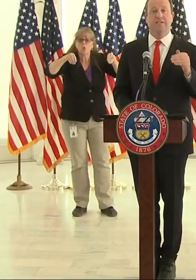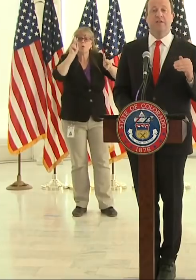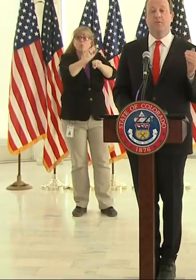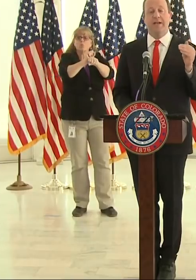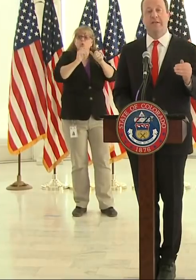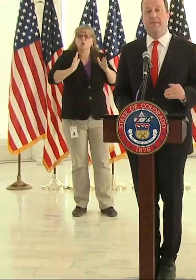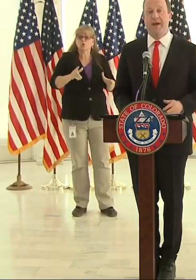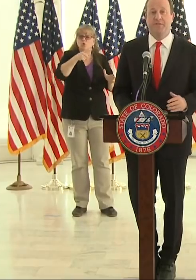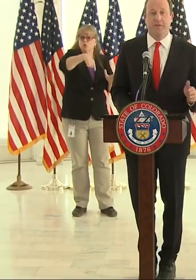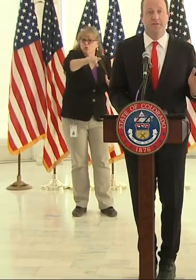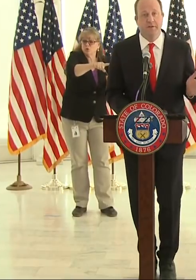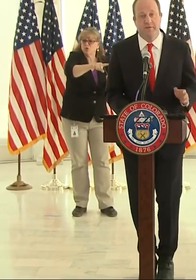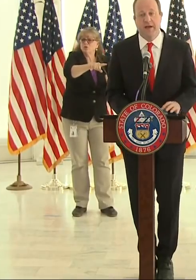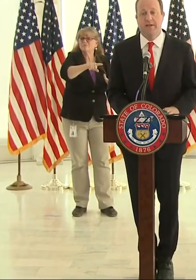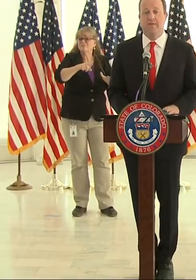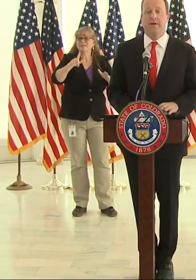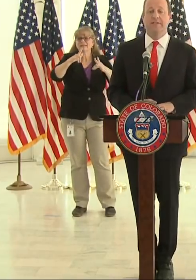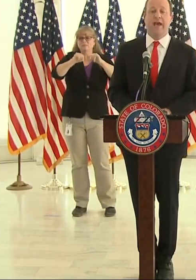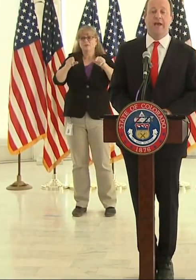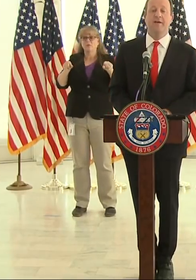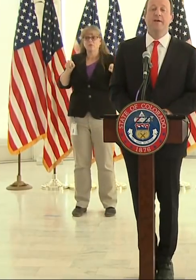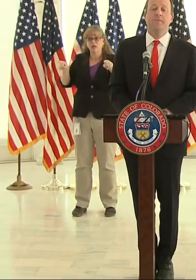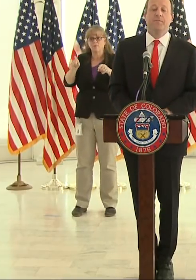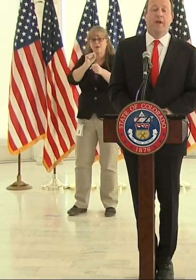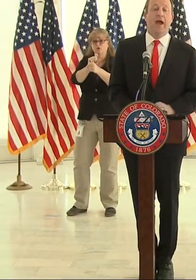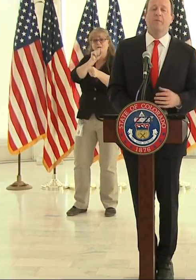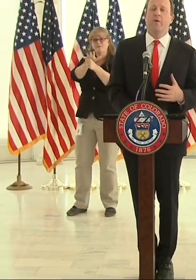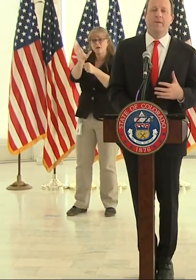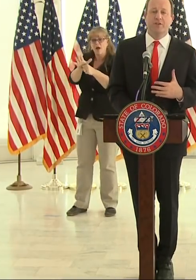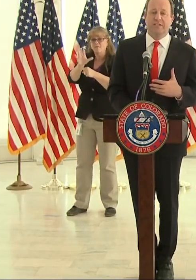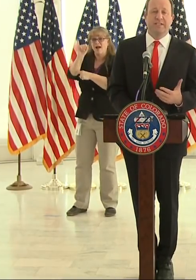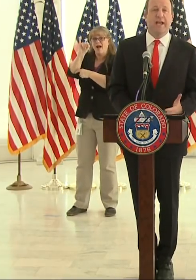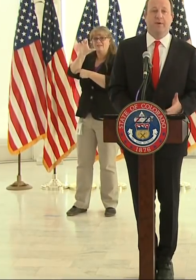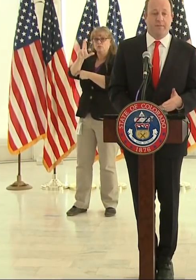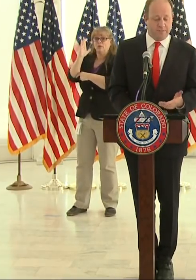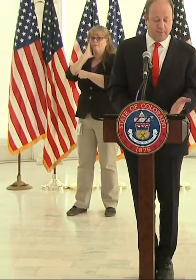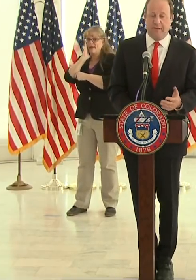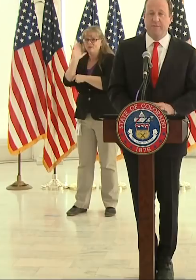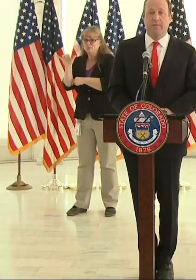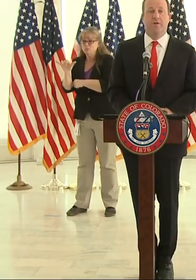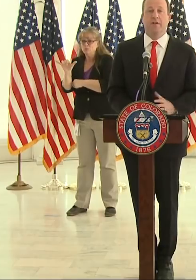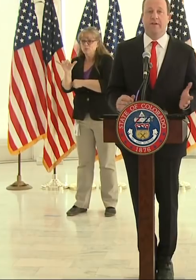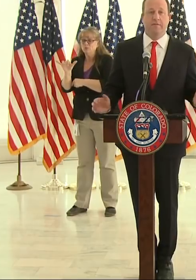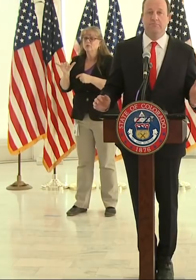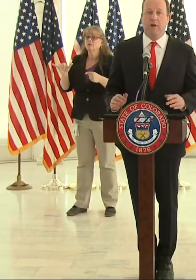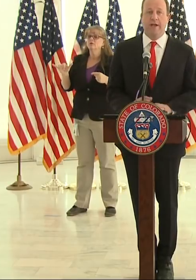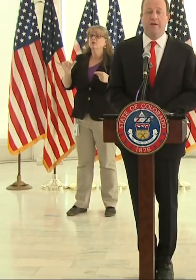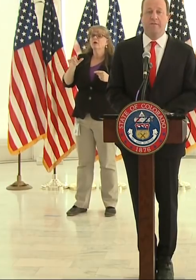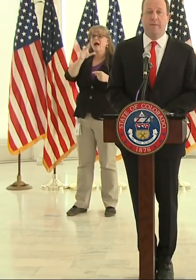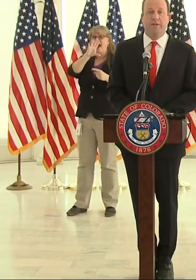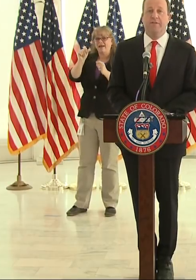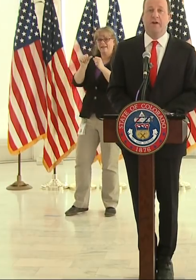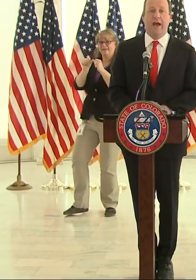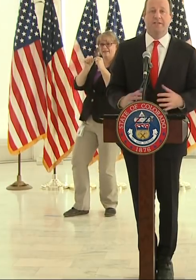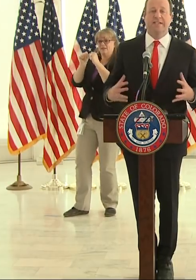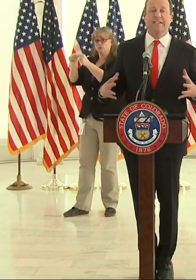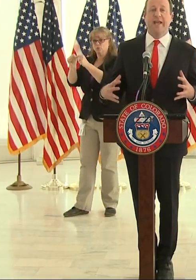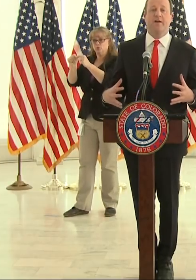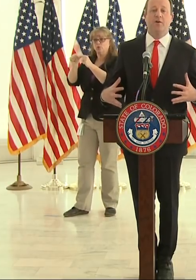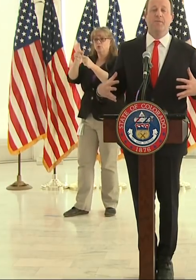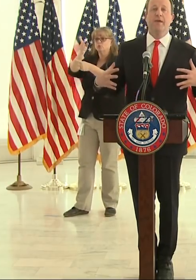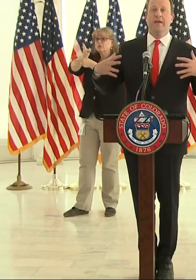have enough ICU beds and beds for those who are affected in the months ahead. And we want to make sure it's sustainable. That means people have to be able to earn a living, right? You have to be able to leave your